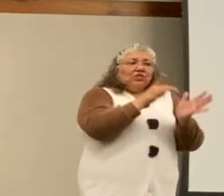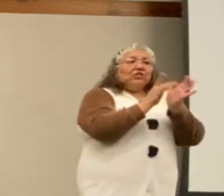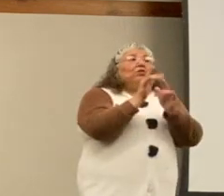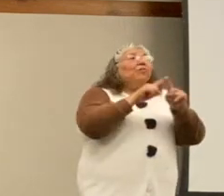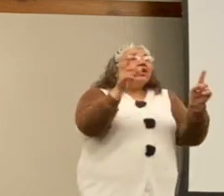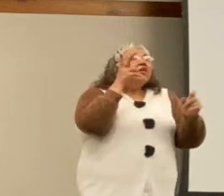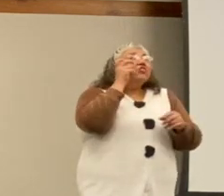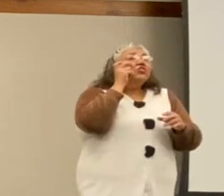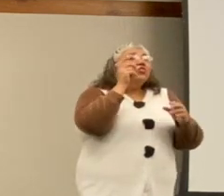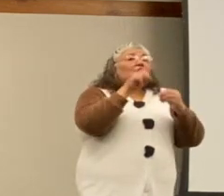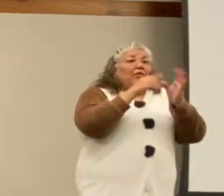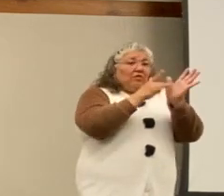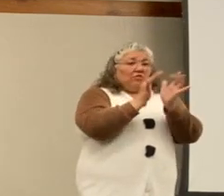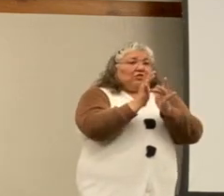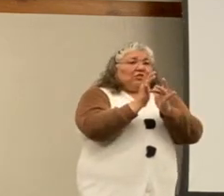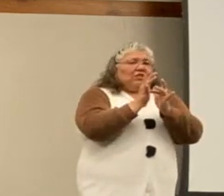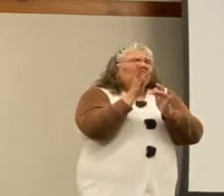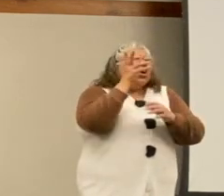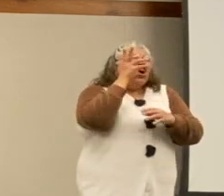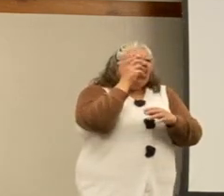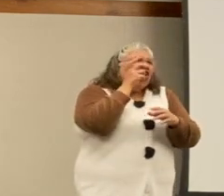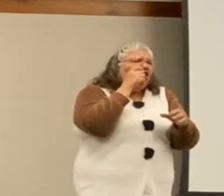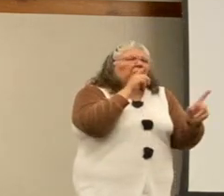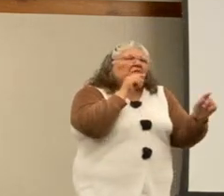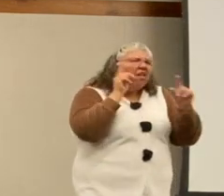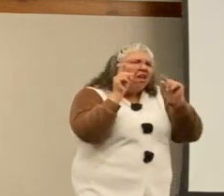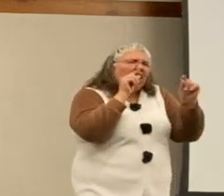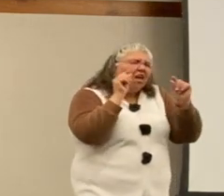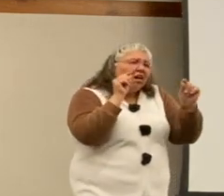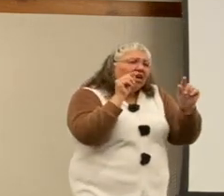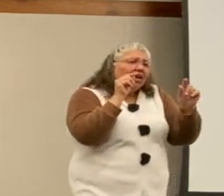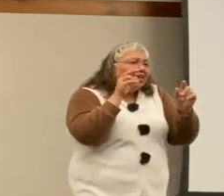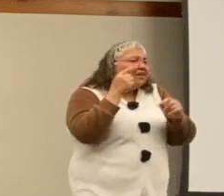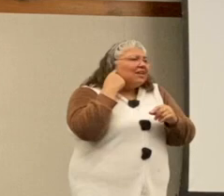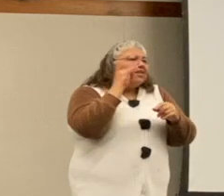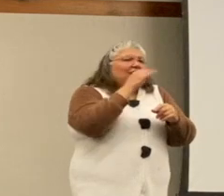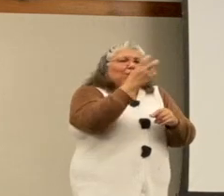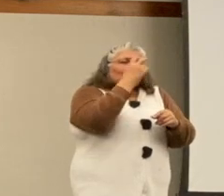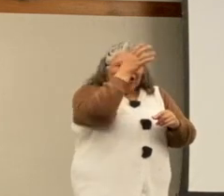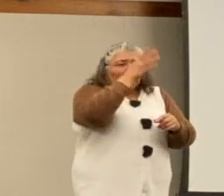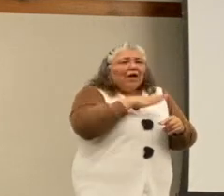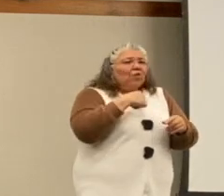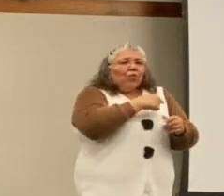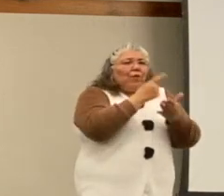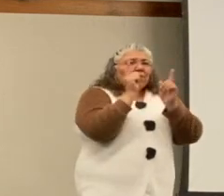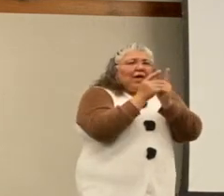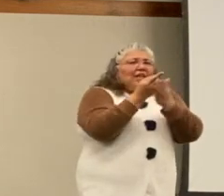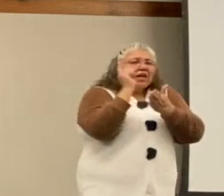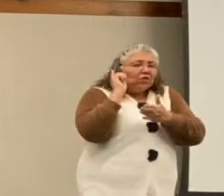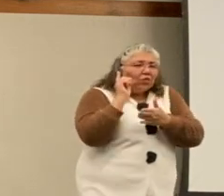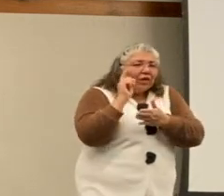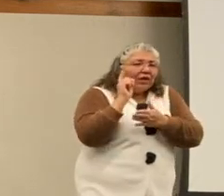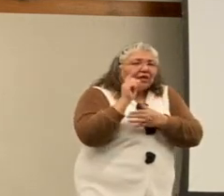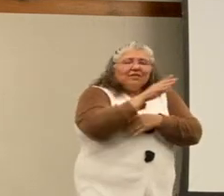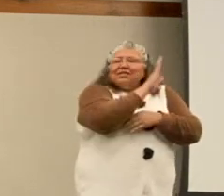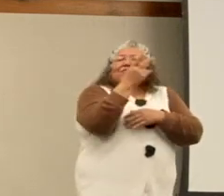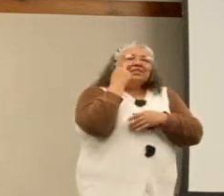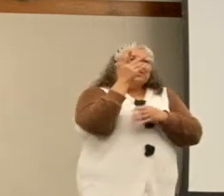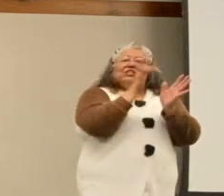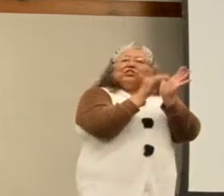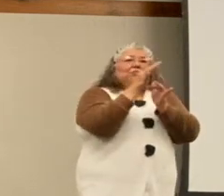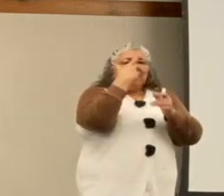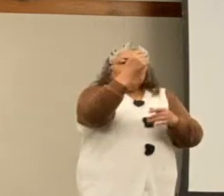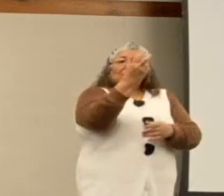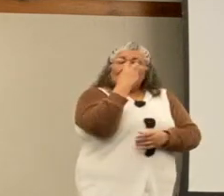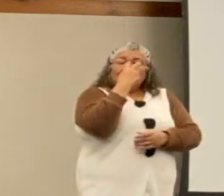he's heard about him. He's heard about Jesus. It sounds like the blind man that we met last week. He's never seen Jesus because